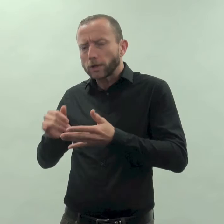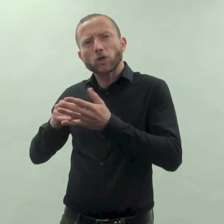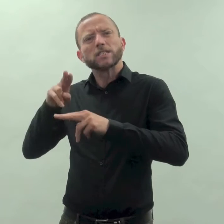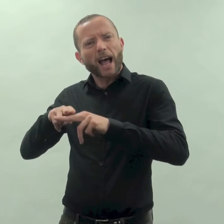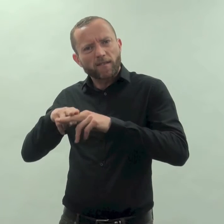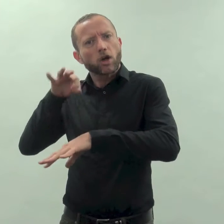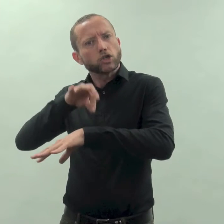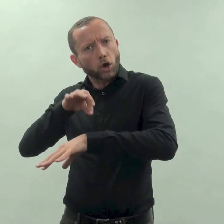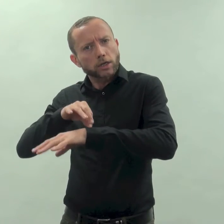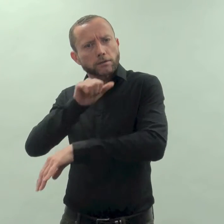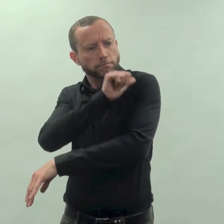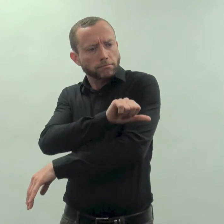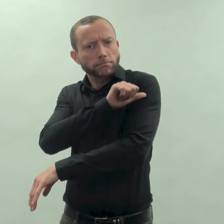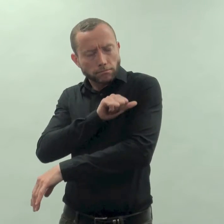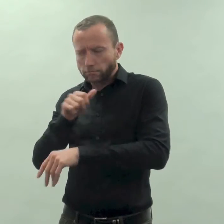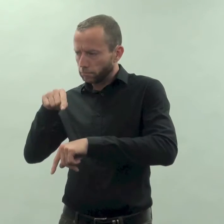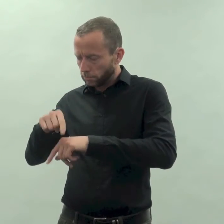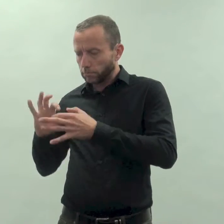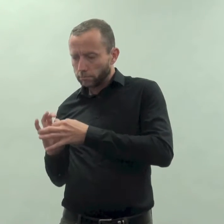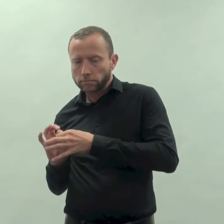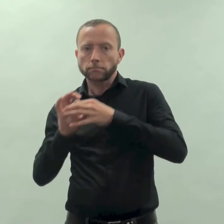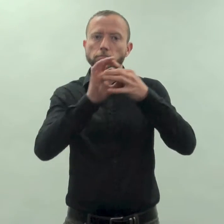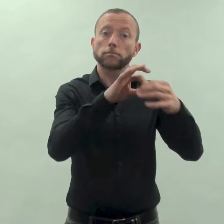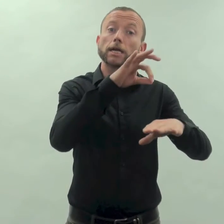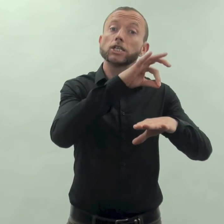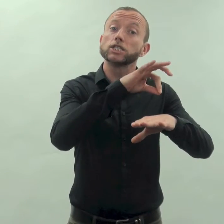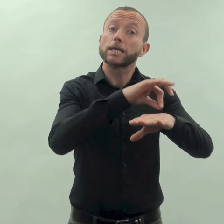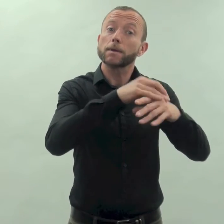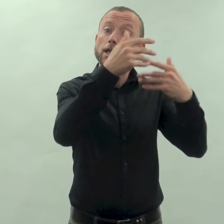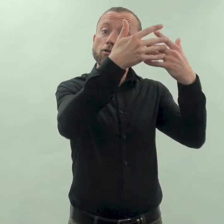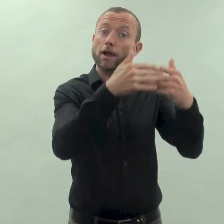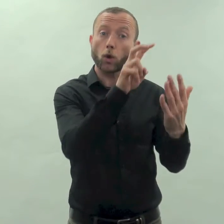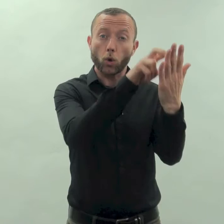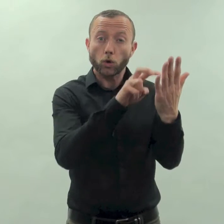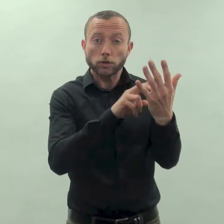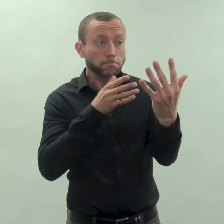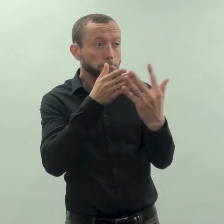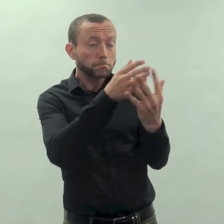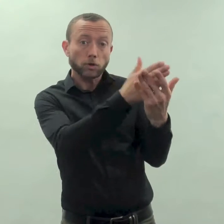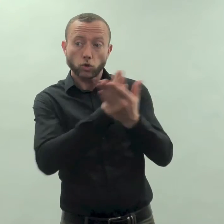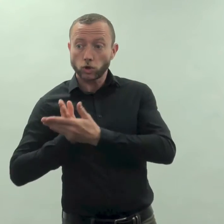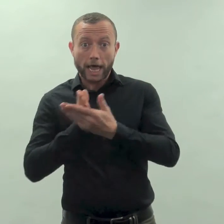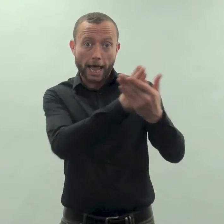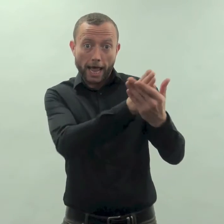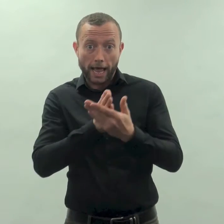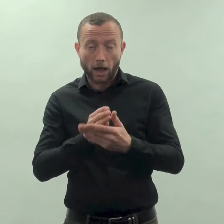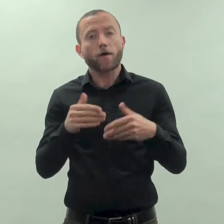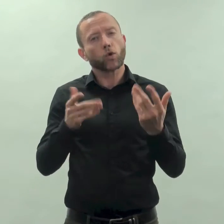doctors, nurses and other healthcare professionals working in hospitals to view information from a patient's GP